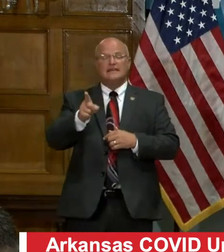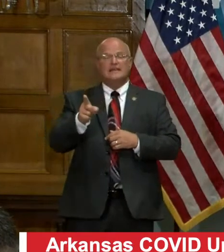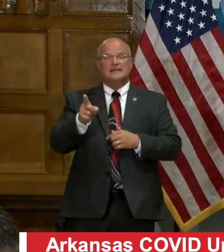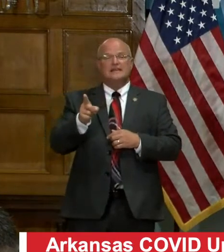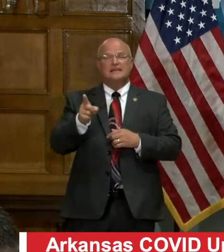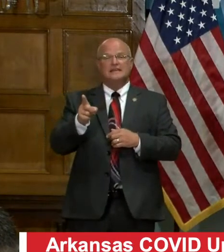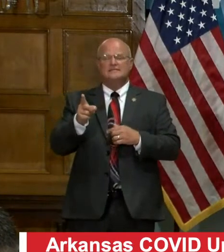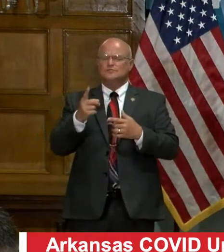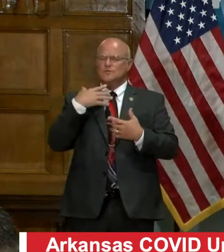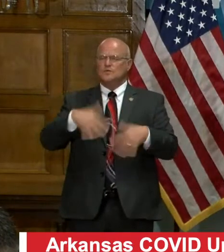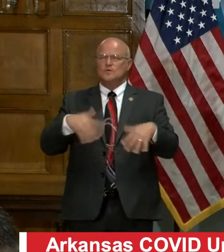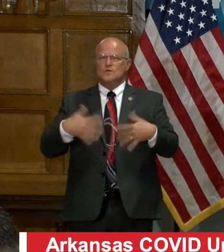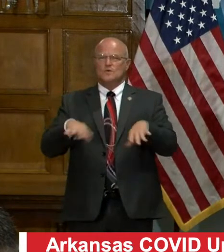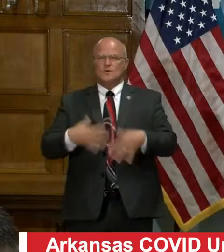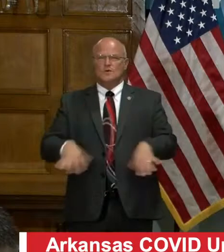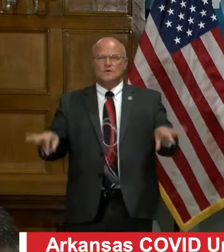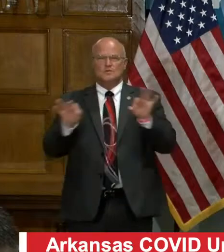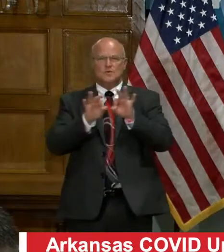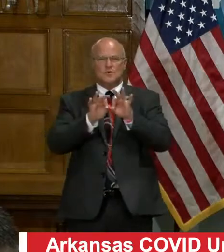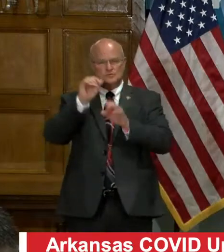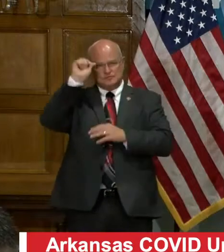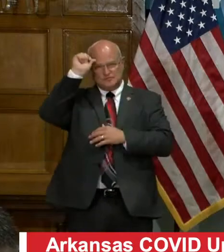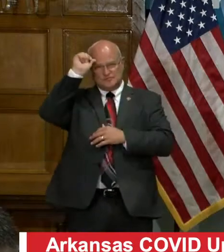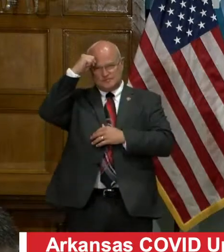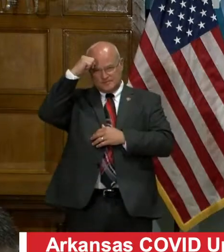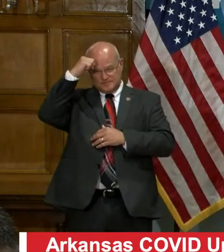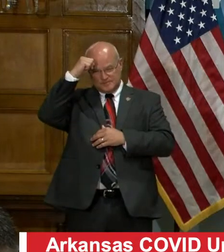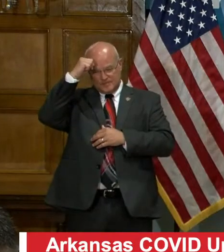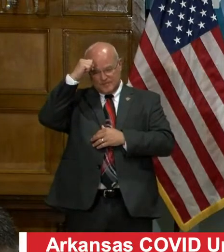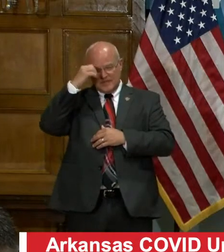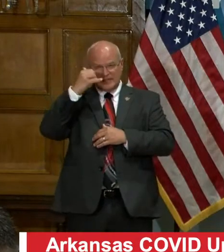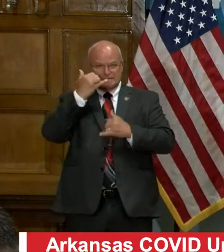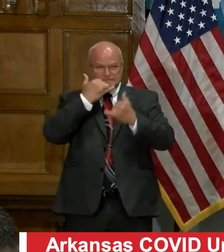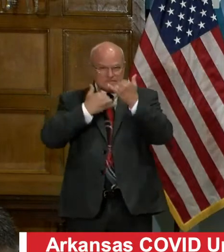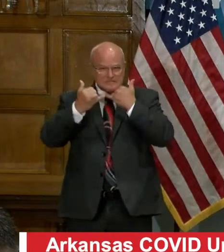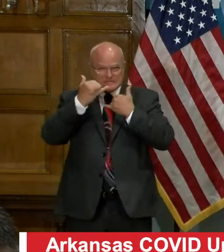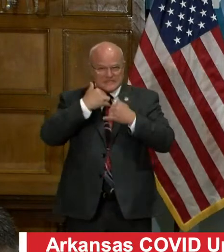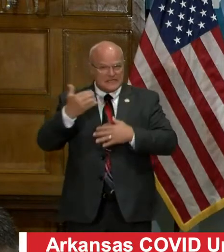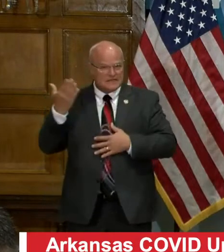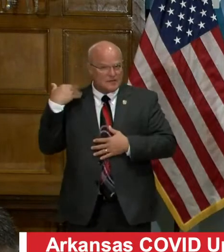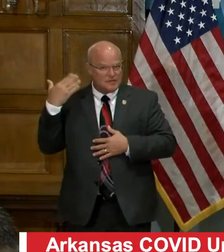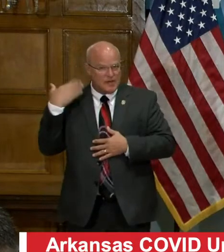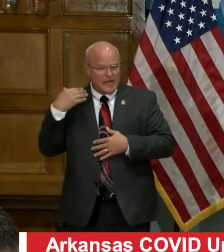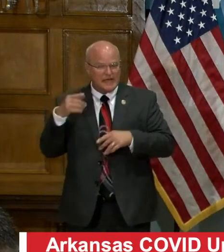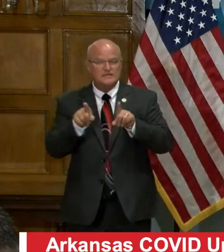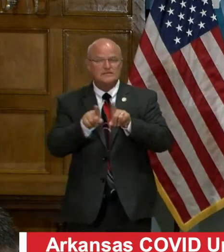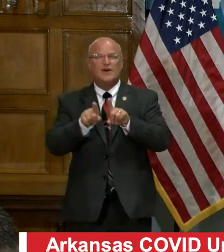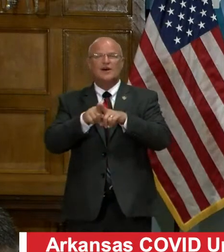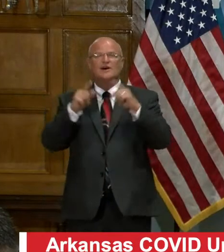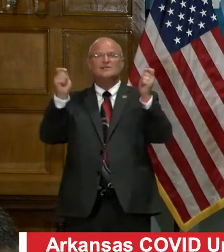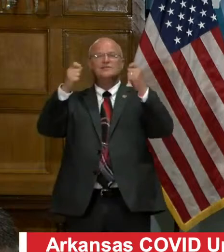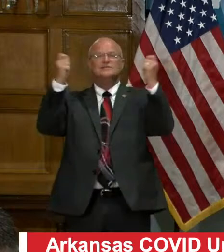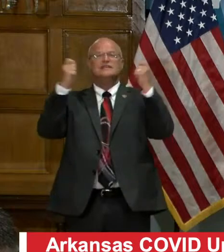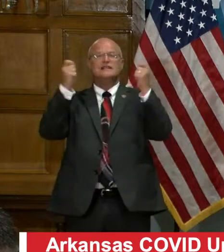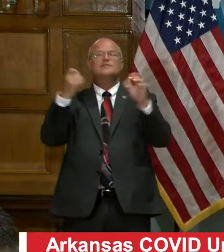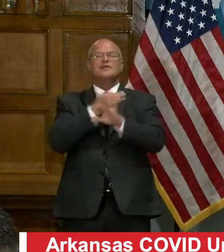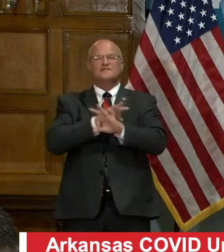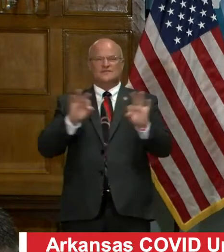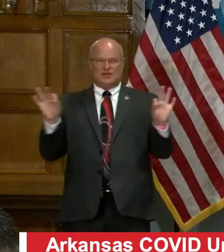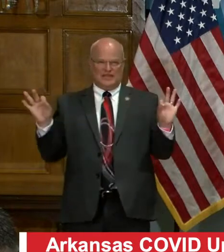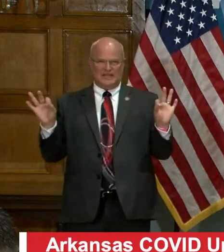is so important for us to remember the mistakes of the past, but also celebrating